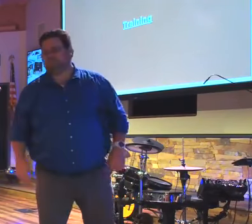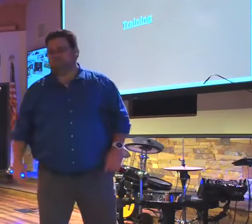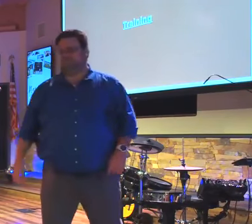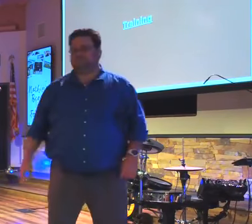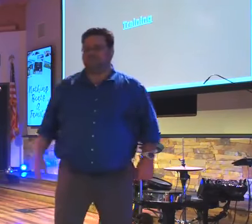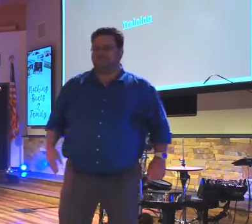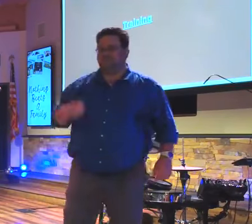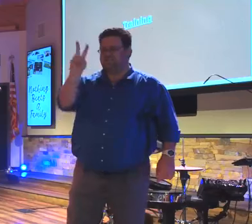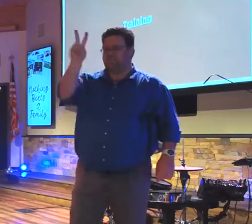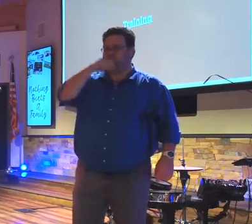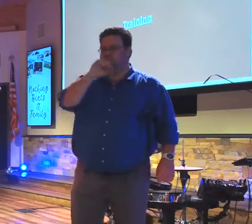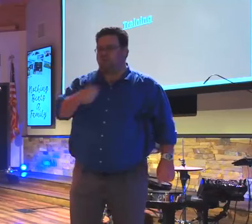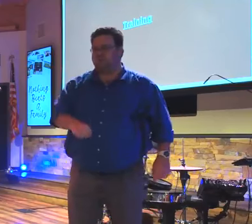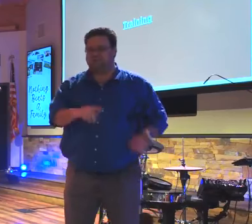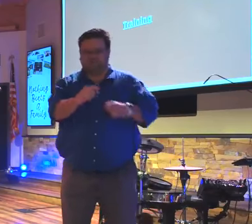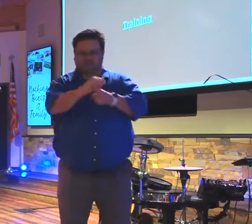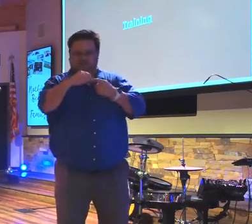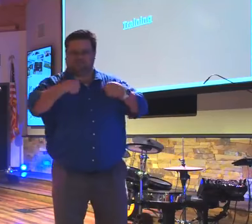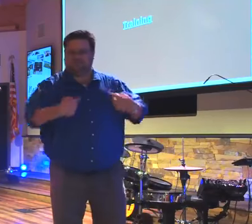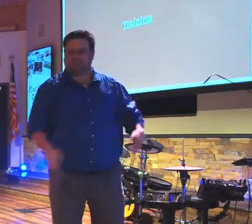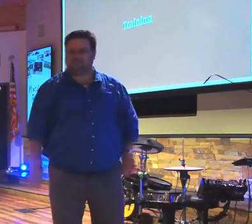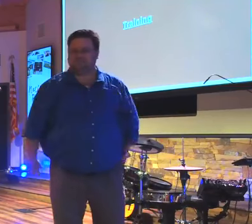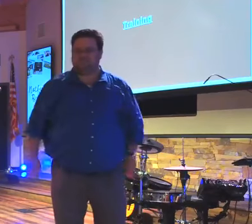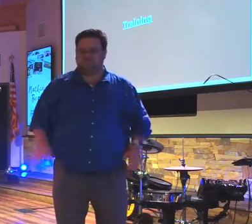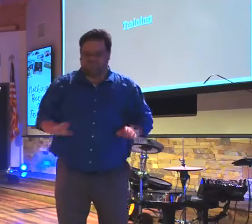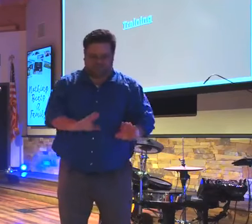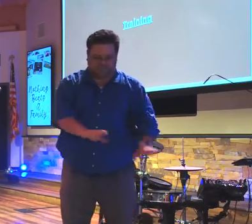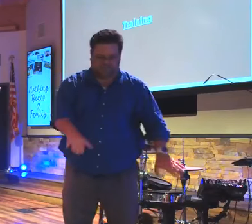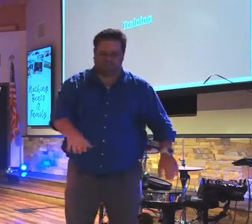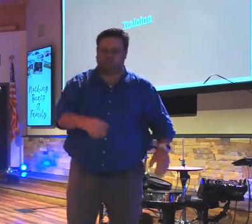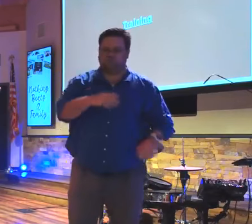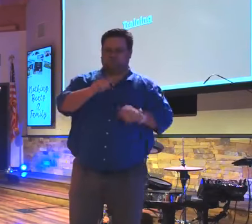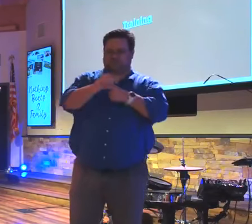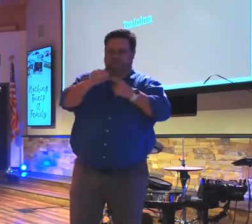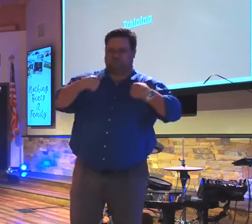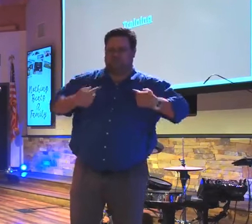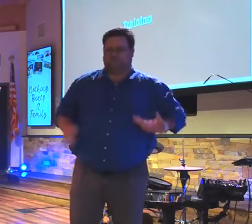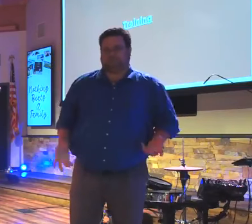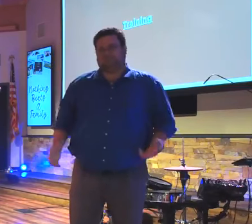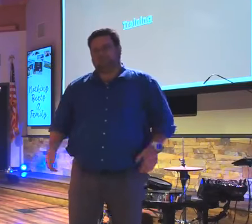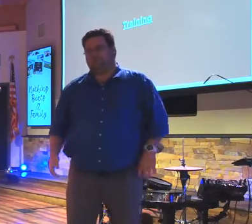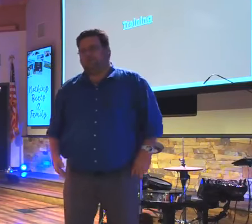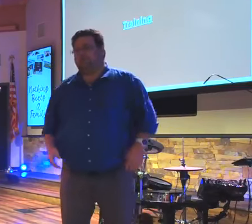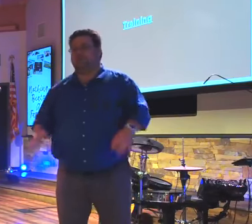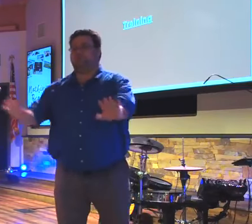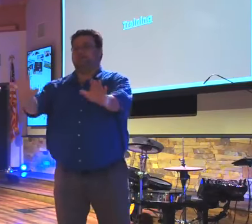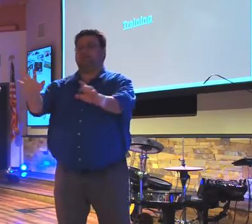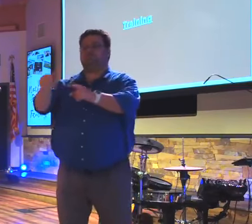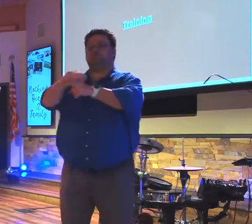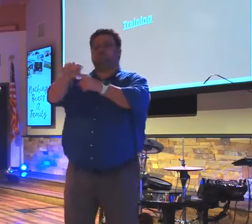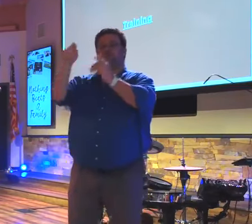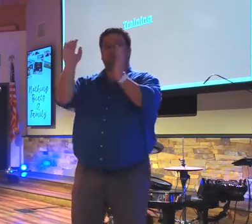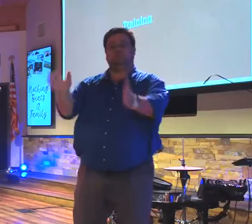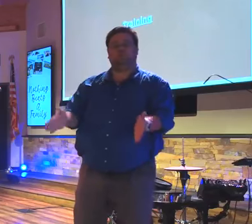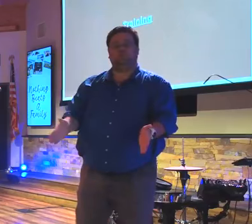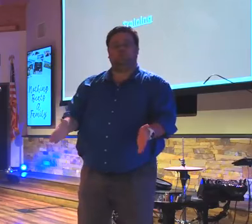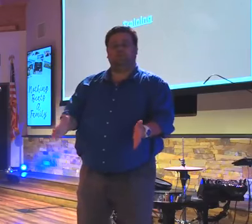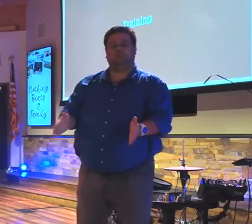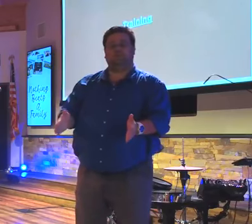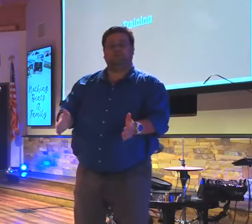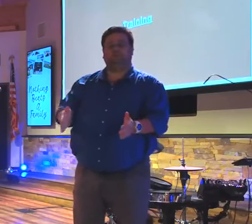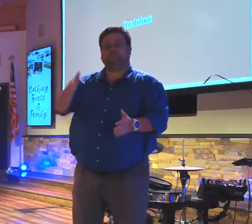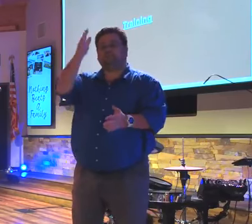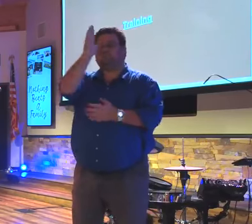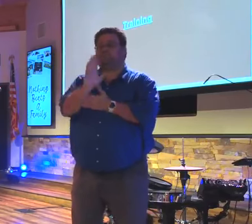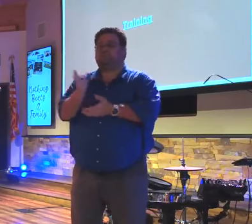He's only two, and he's training me, amen? But as trainers, listen, parents, as trainers, God wants